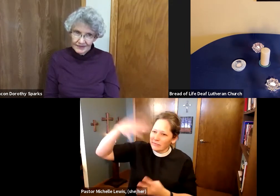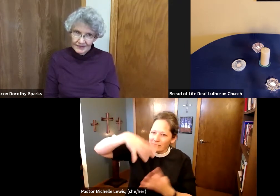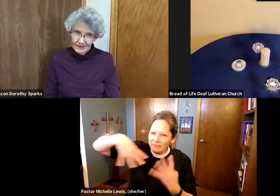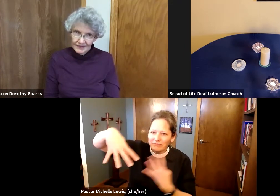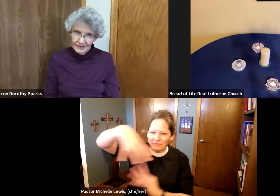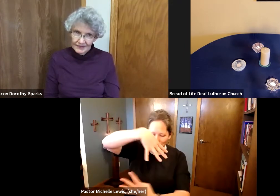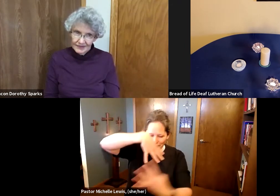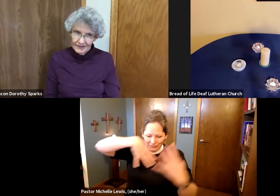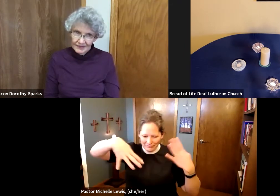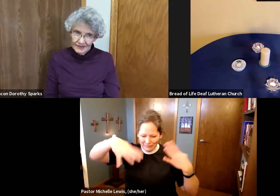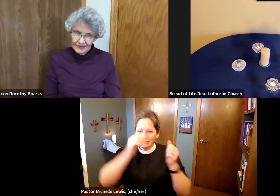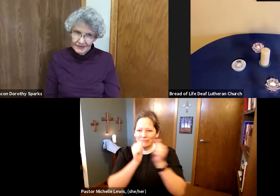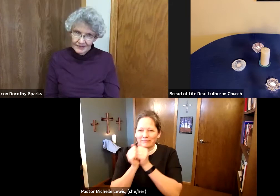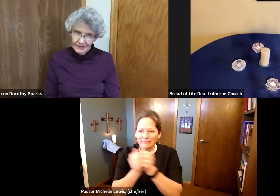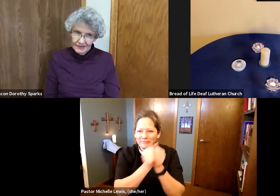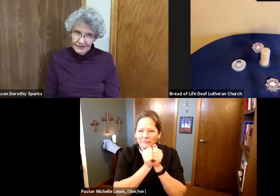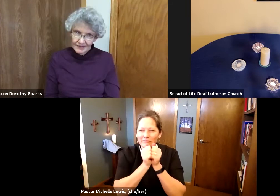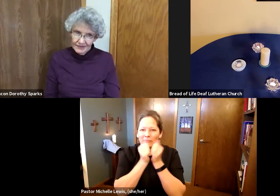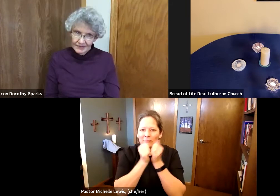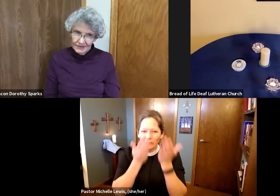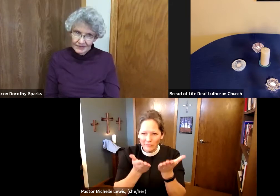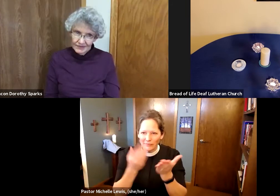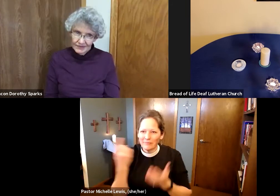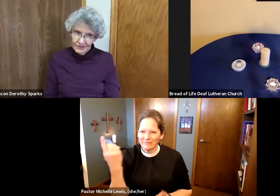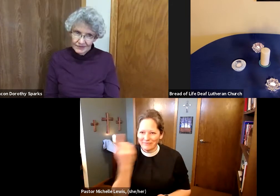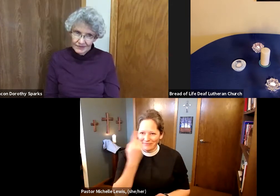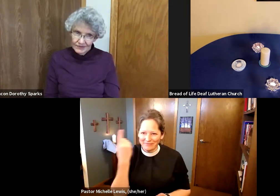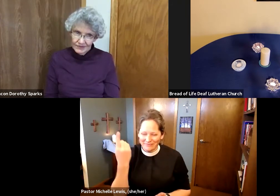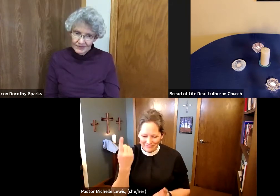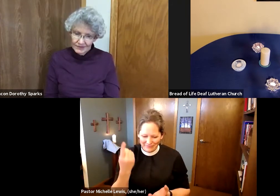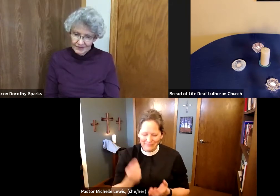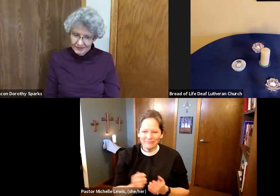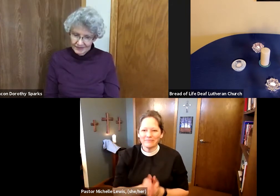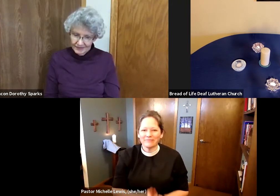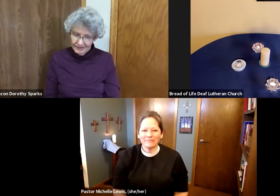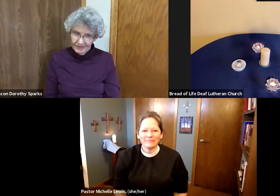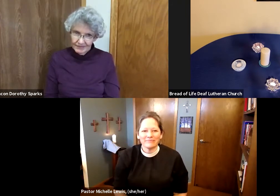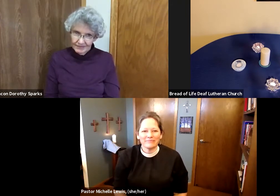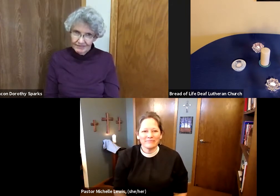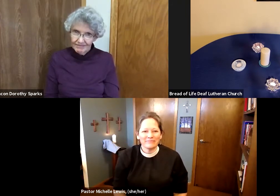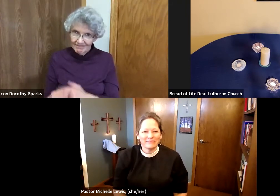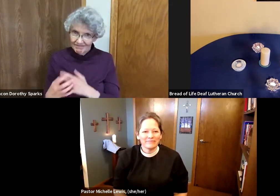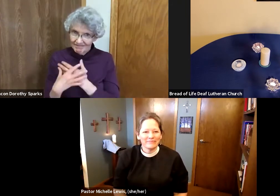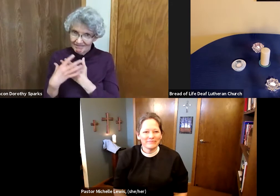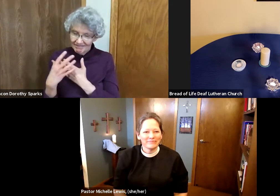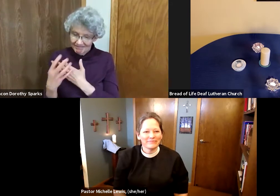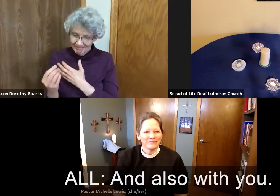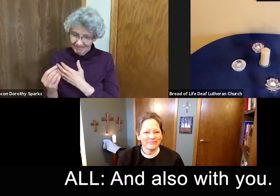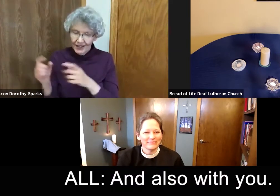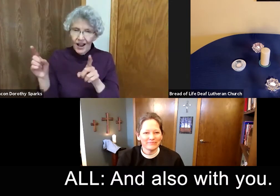And the communion of the Holy Spirit be with you always,